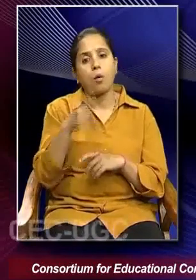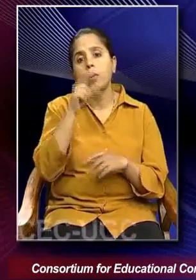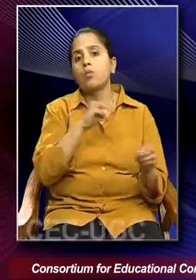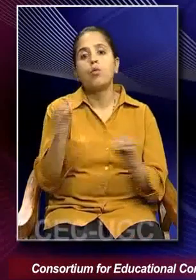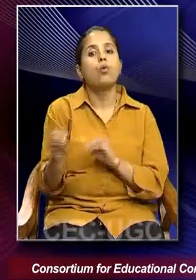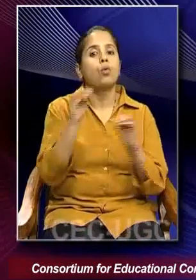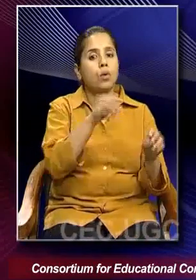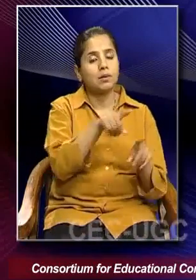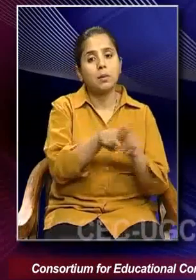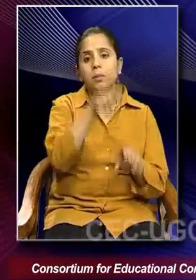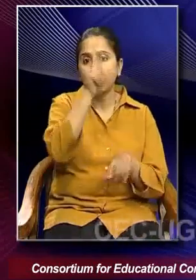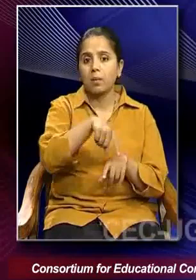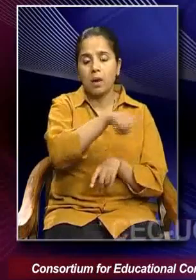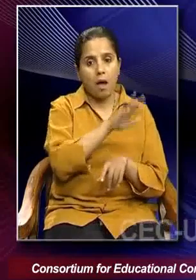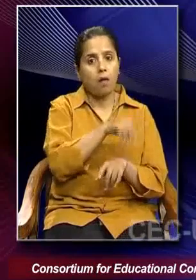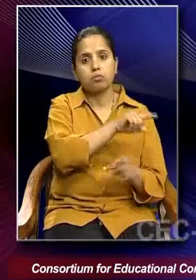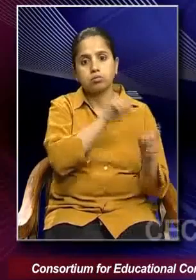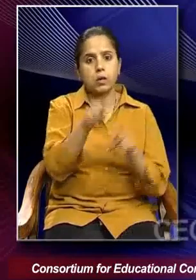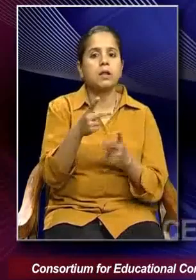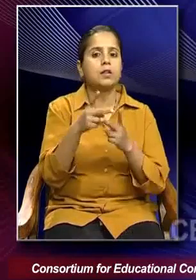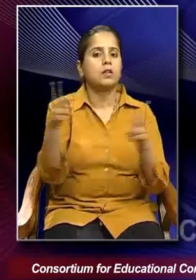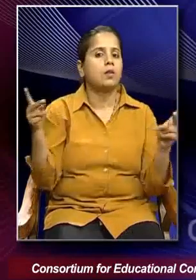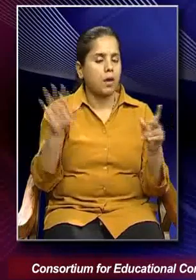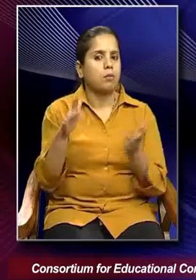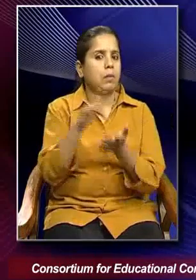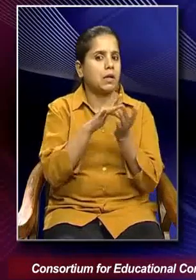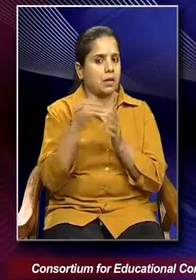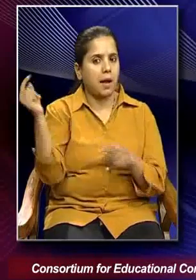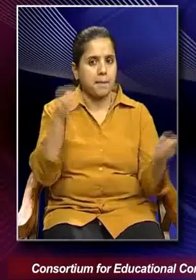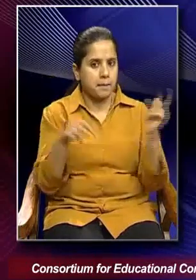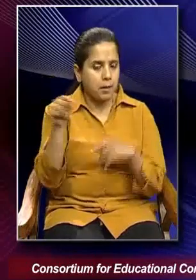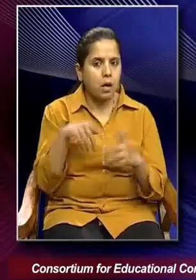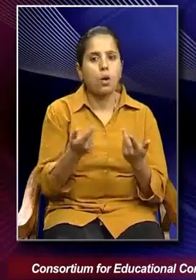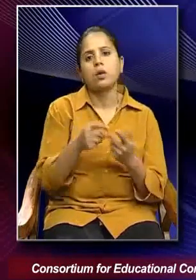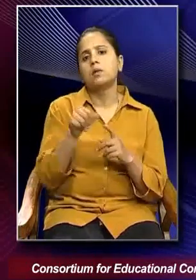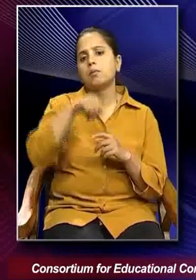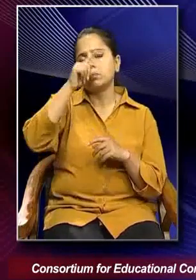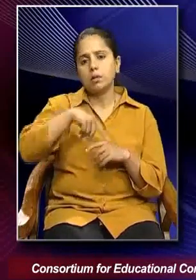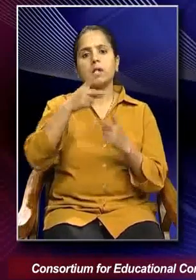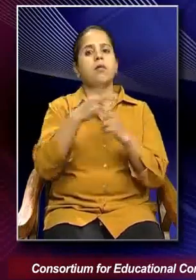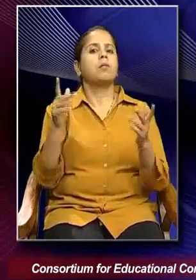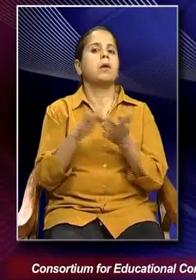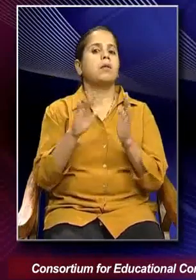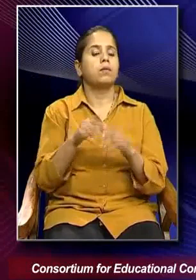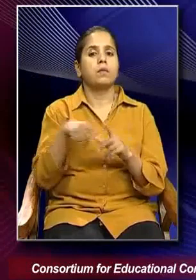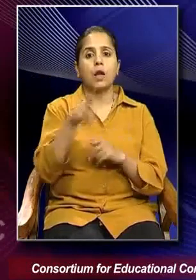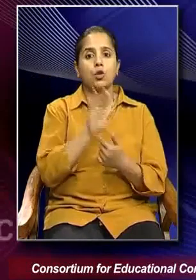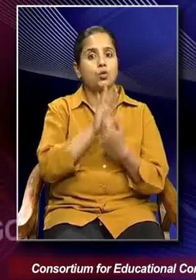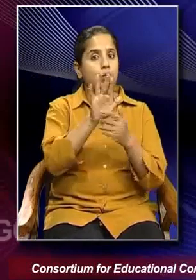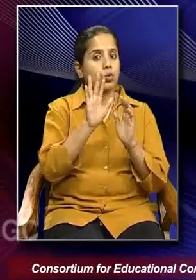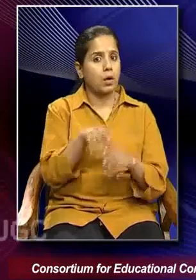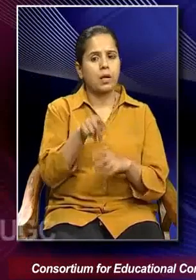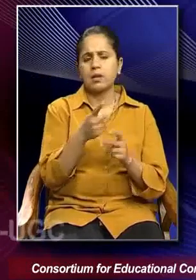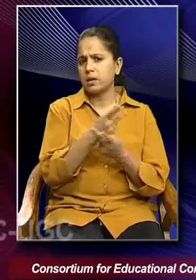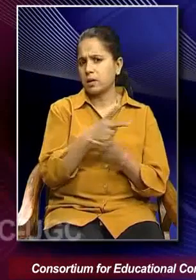because these are people who are coming in from different regions and part of the nation maybe, and thus brings